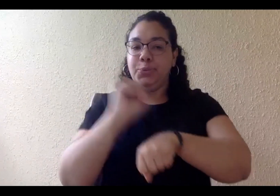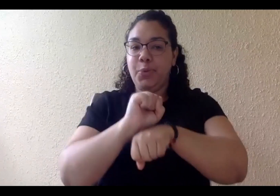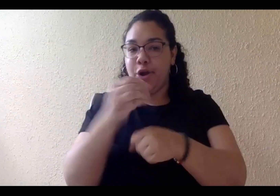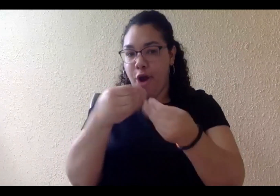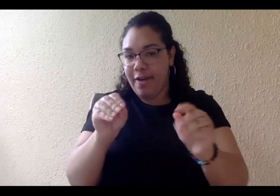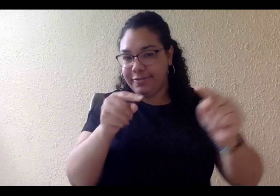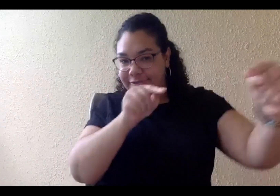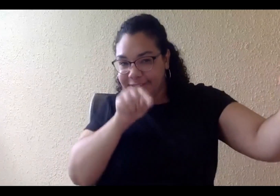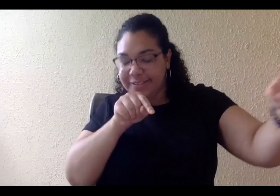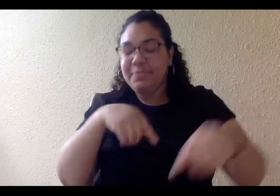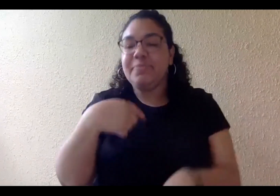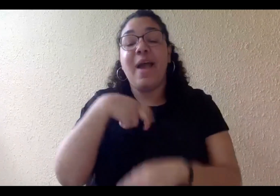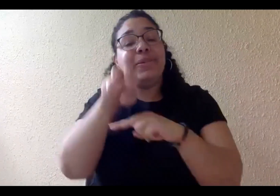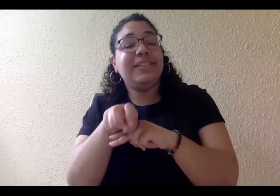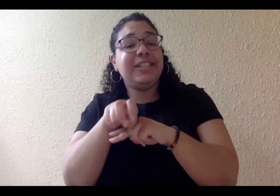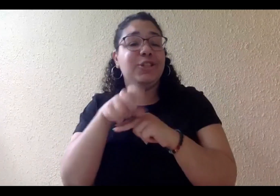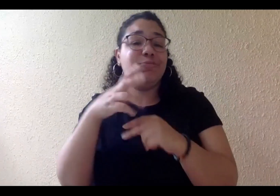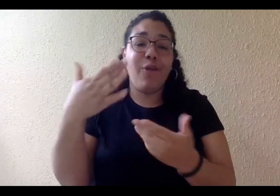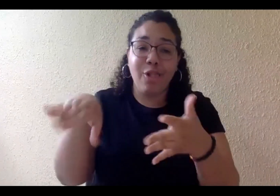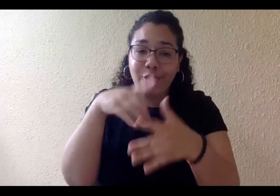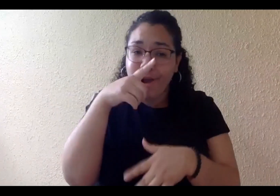right across from where I used to work, the office where I